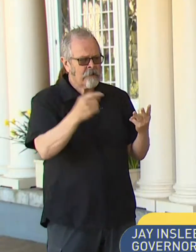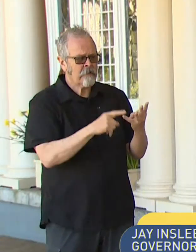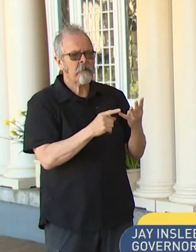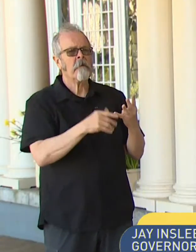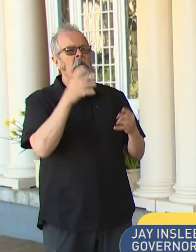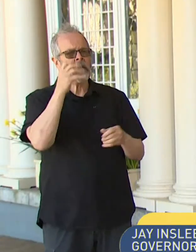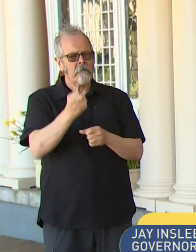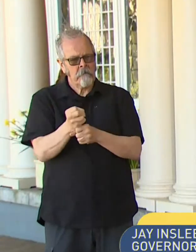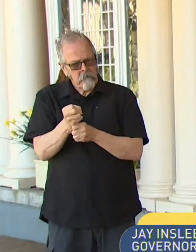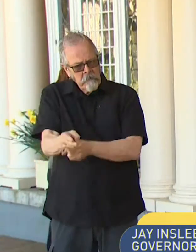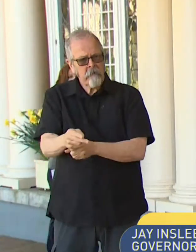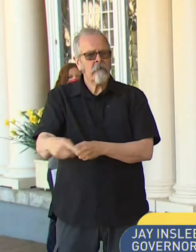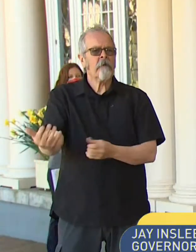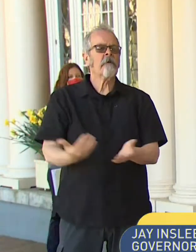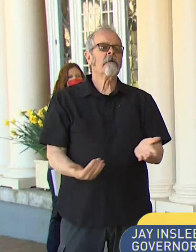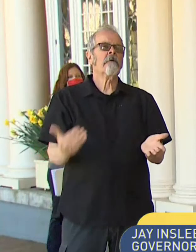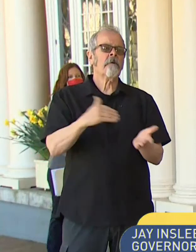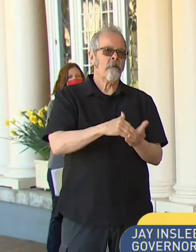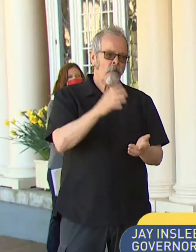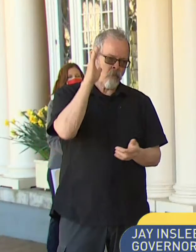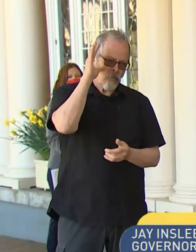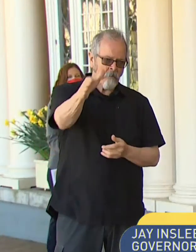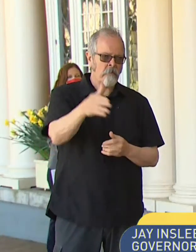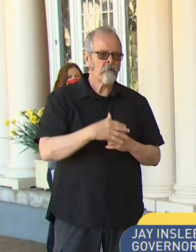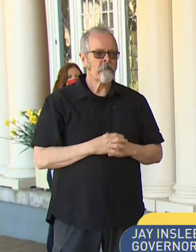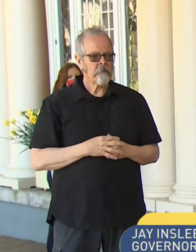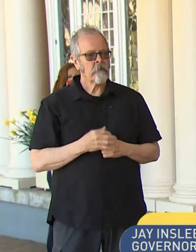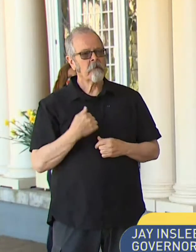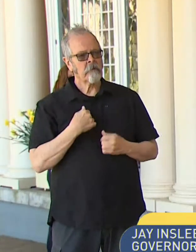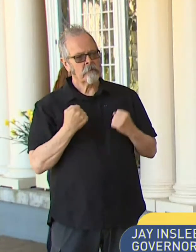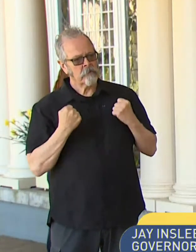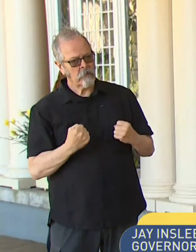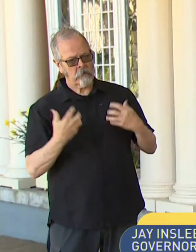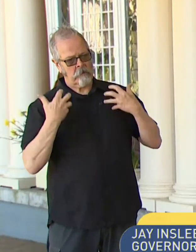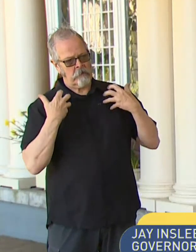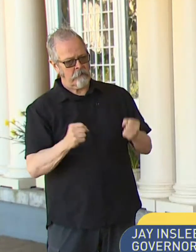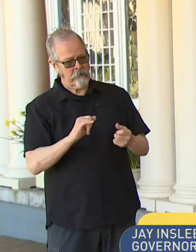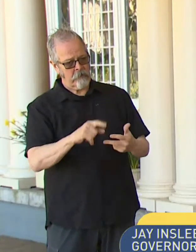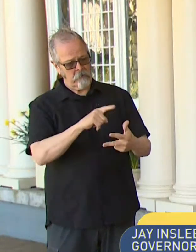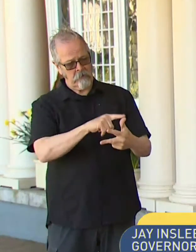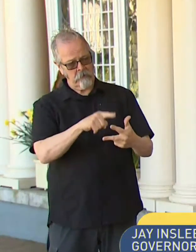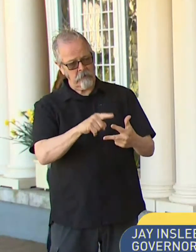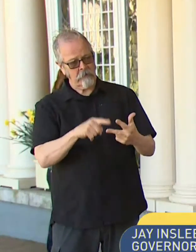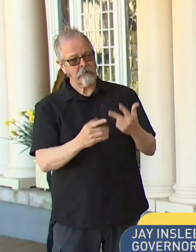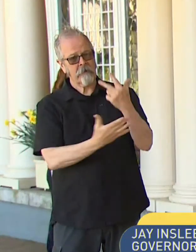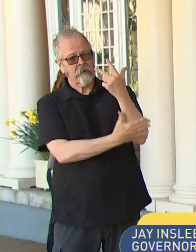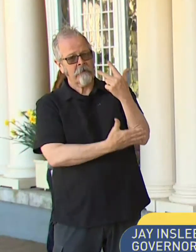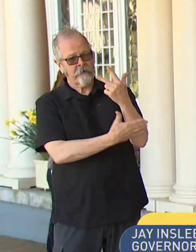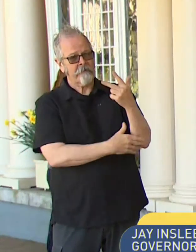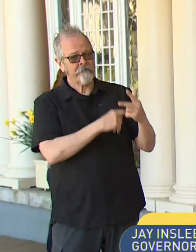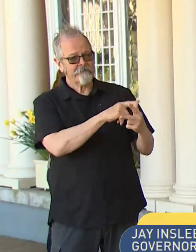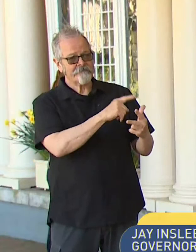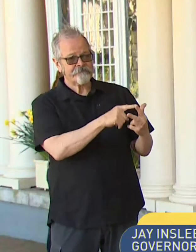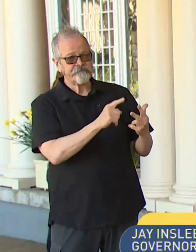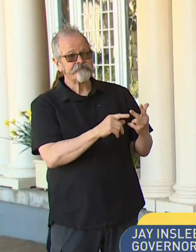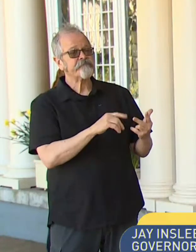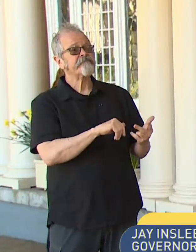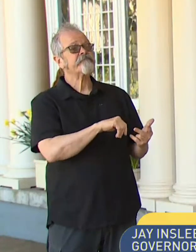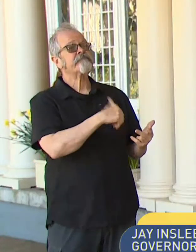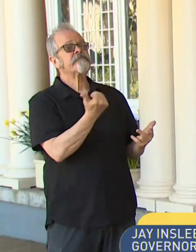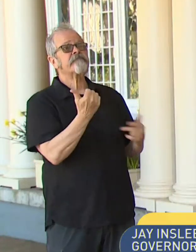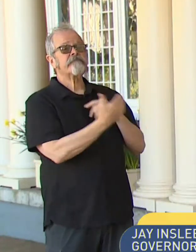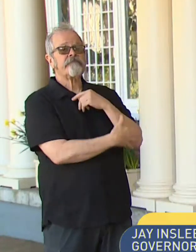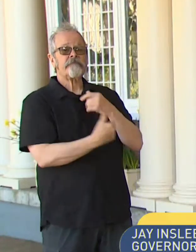again. So I speak in confidence with these three counties, and I speak in confidence that other counties, if they join us,